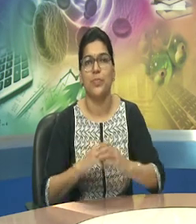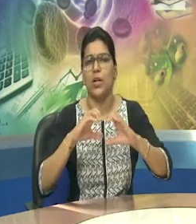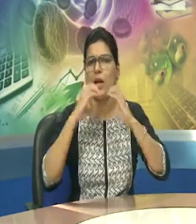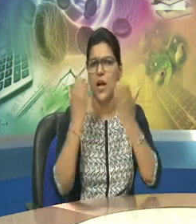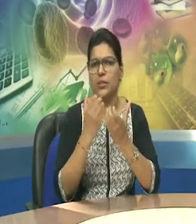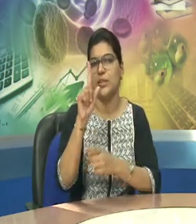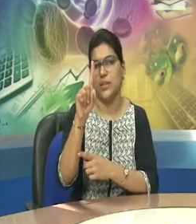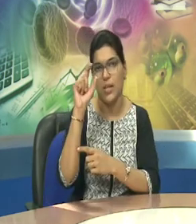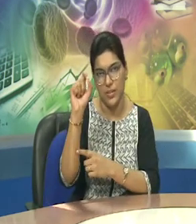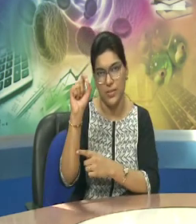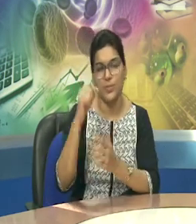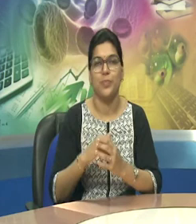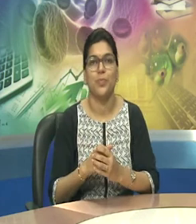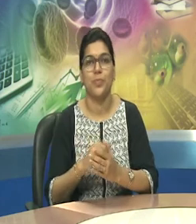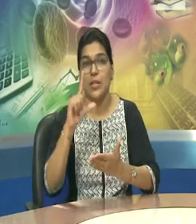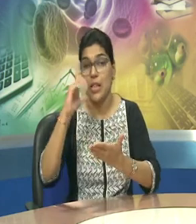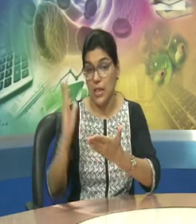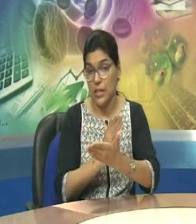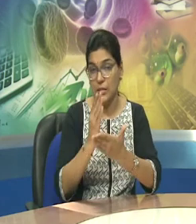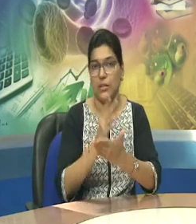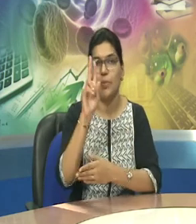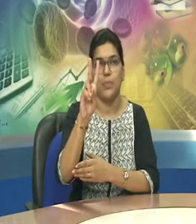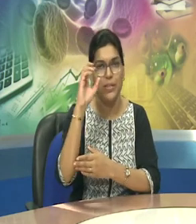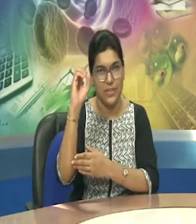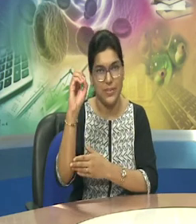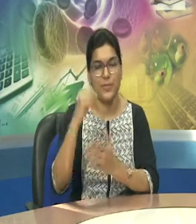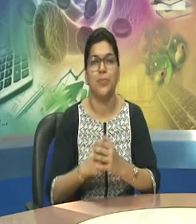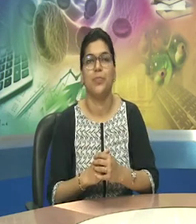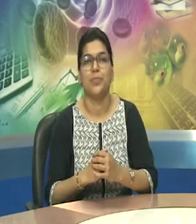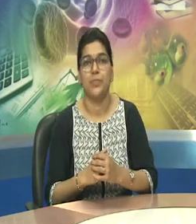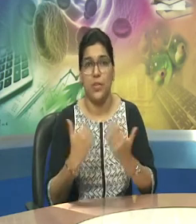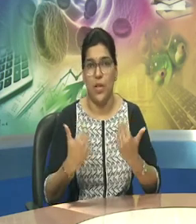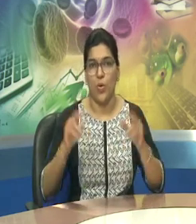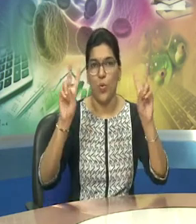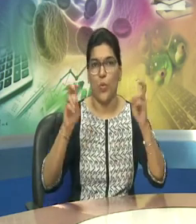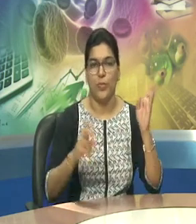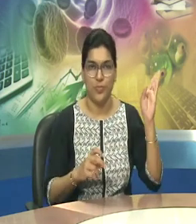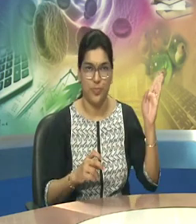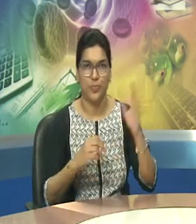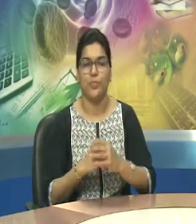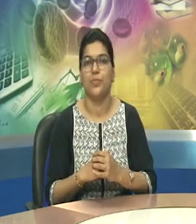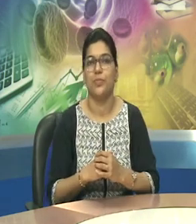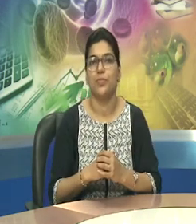study business studies for class 10th, lesson number 20. The name of the lesson